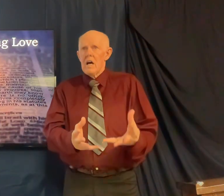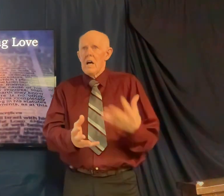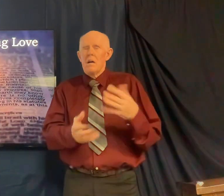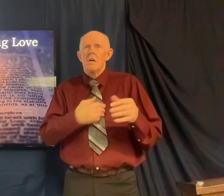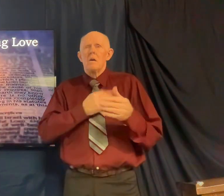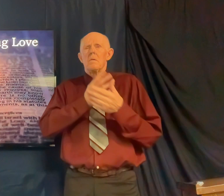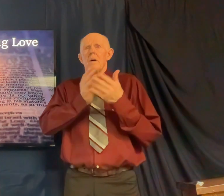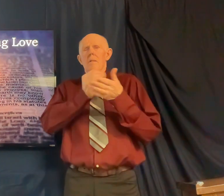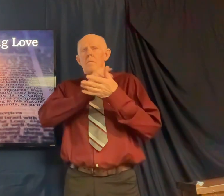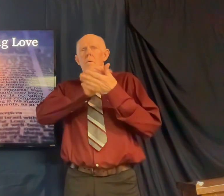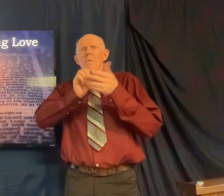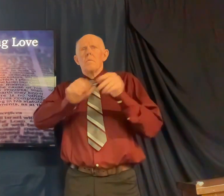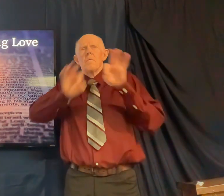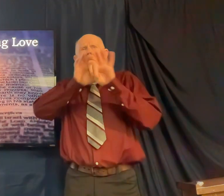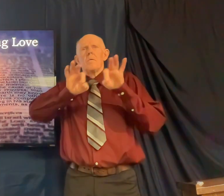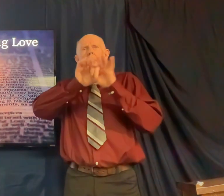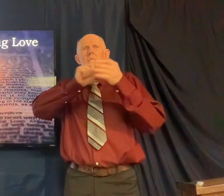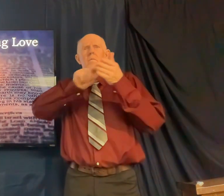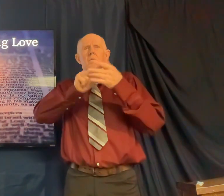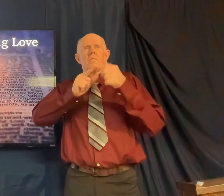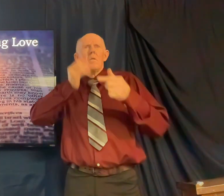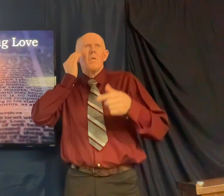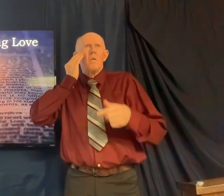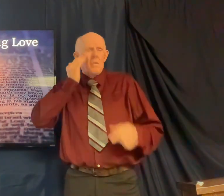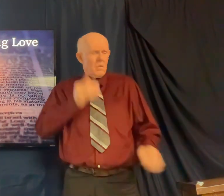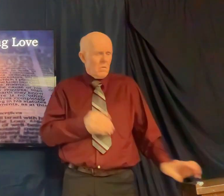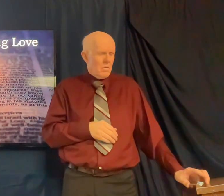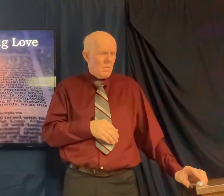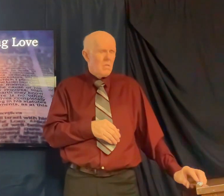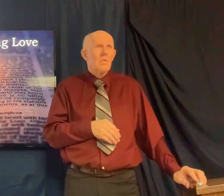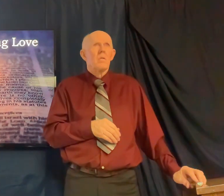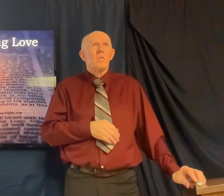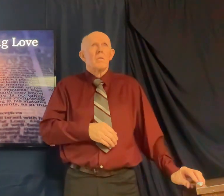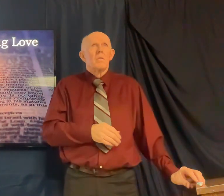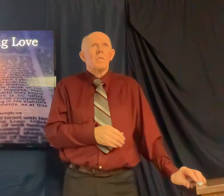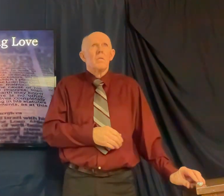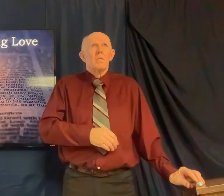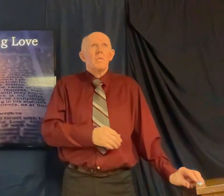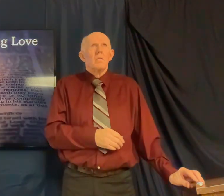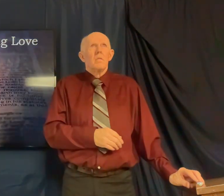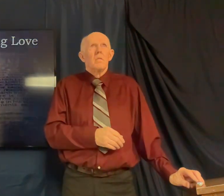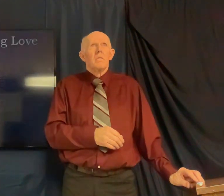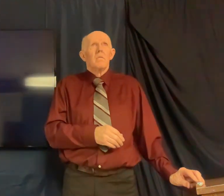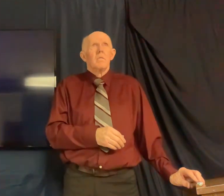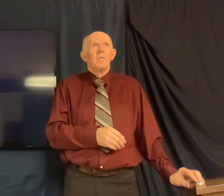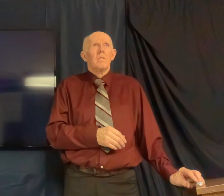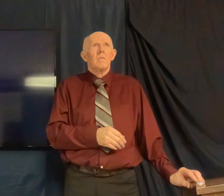There are many, many verses that are so important for us to know.